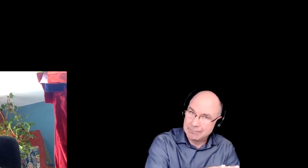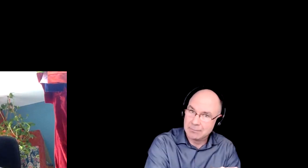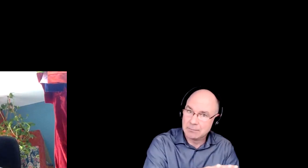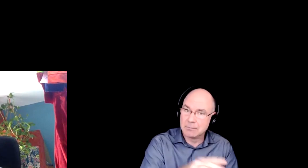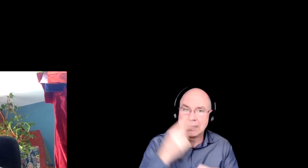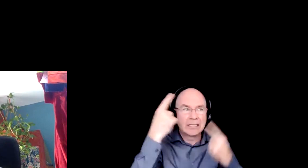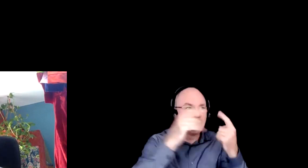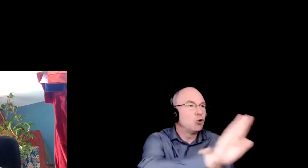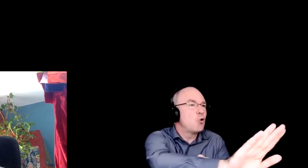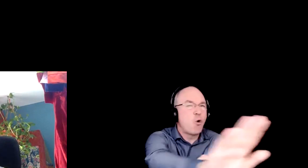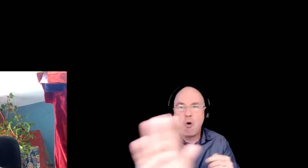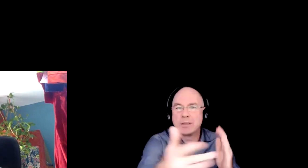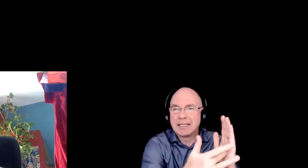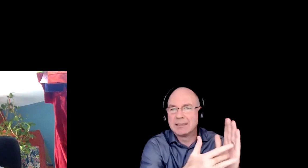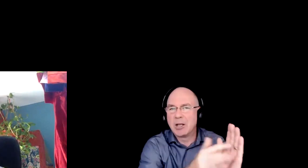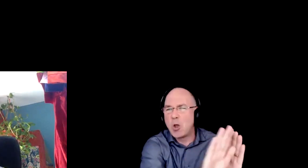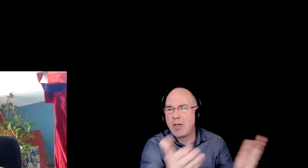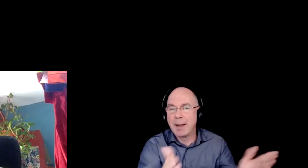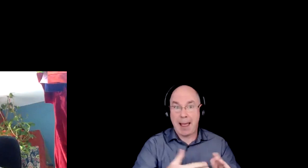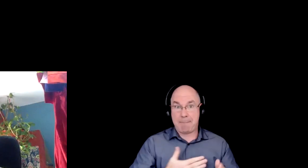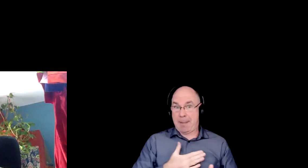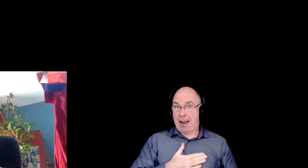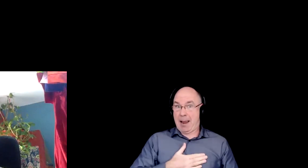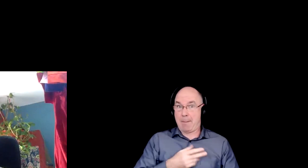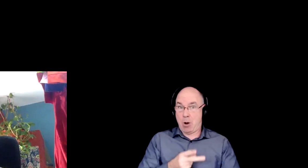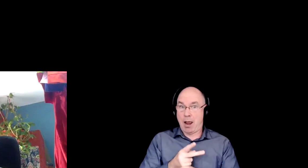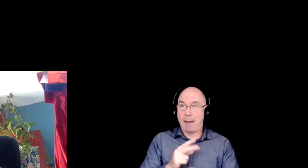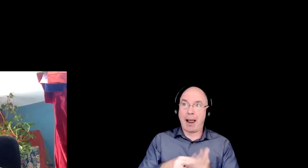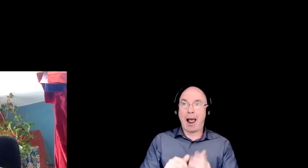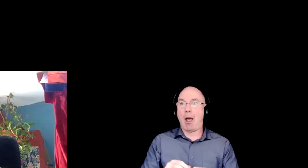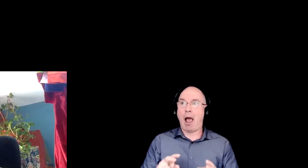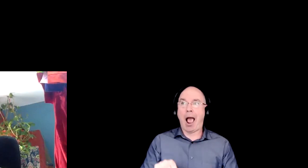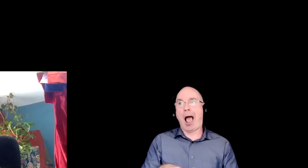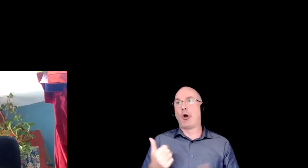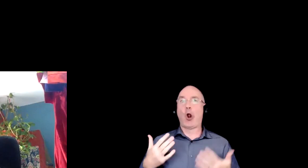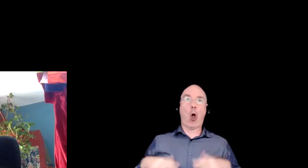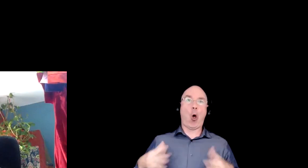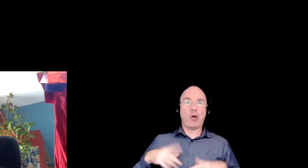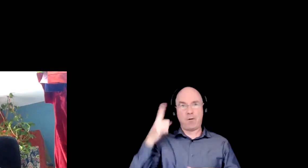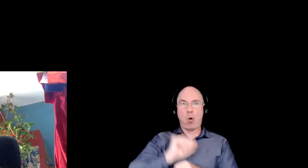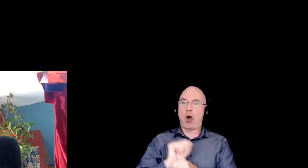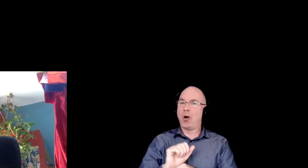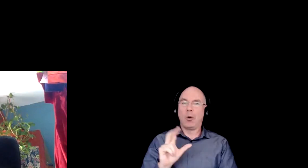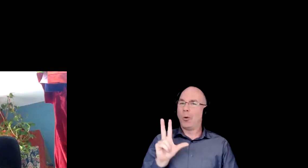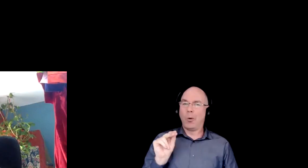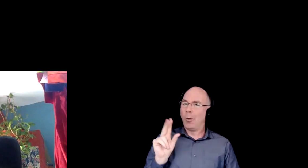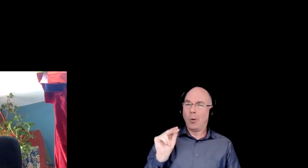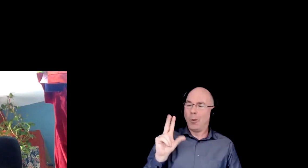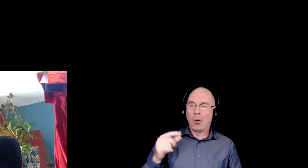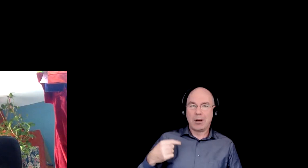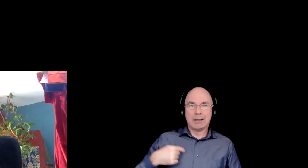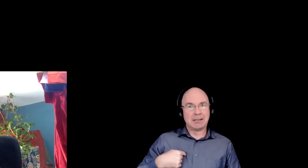yours is. Ours, what we were doing wasn't just developing another piece of workwear We were actually trying